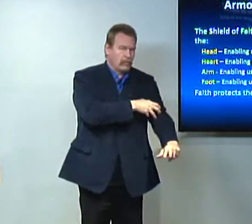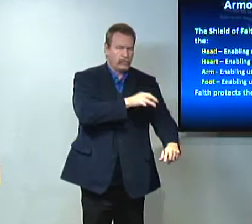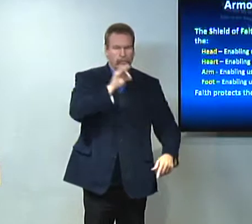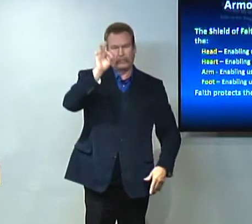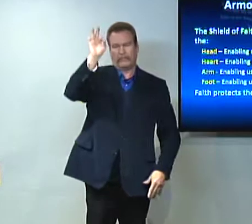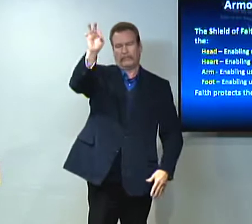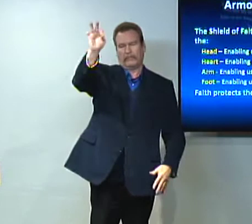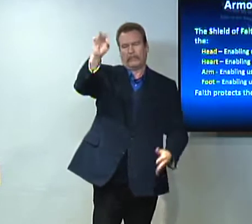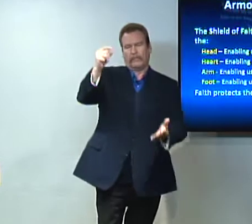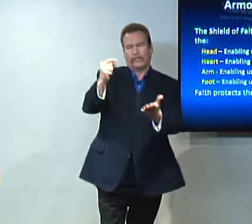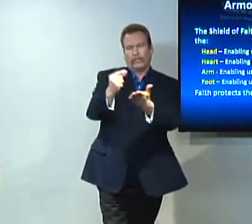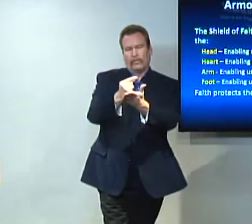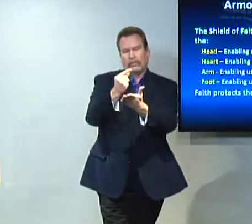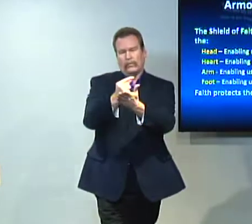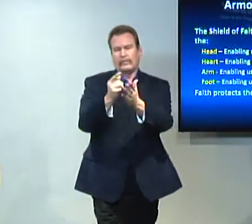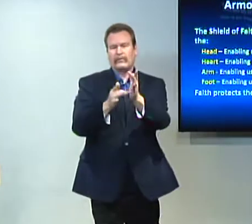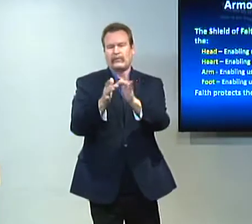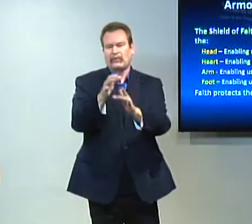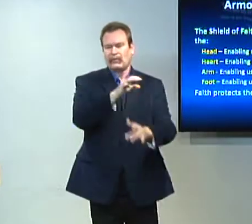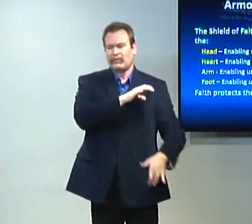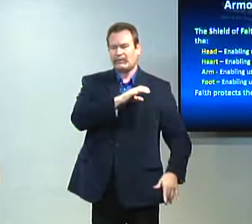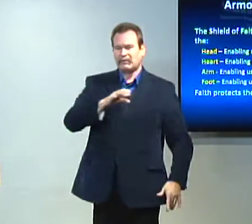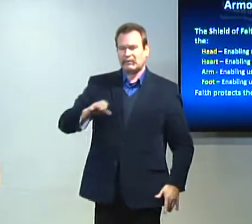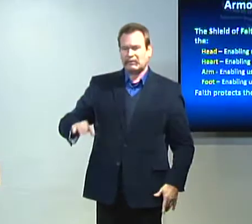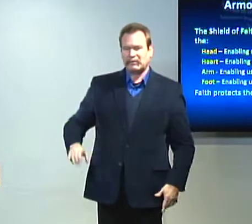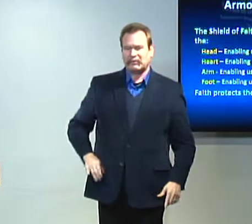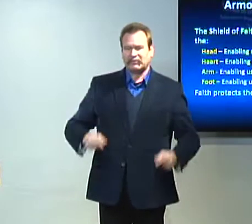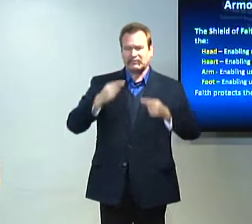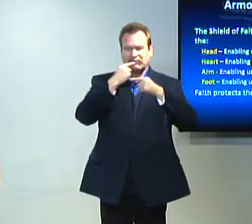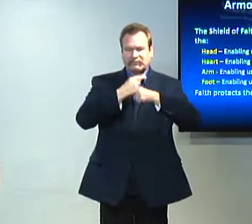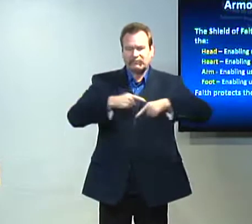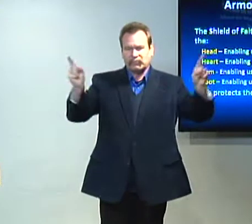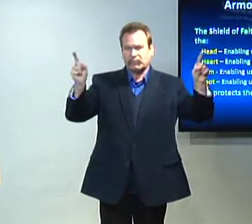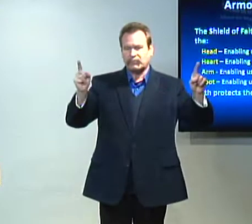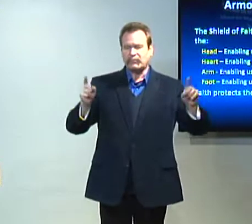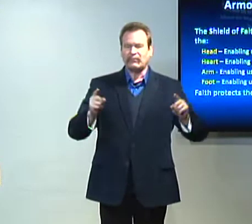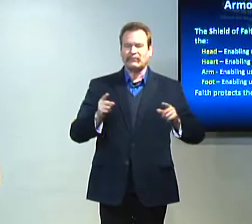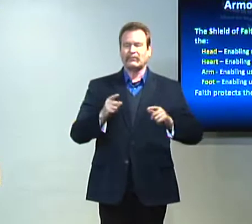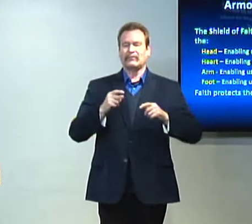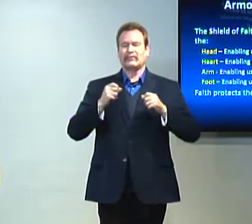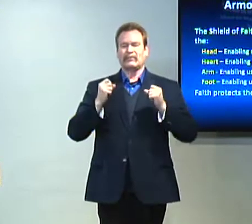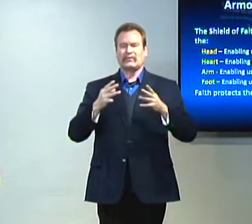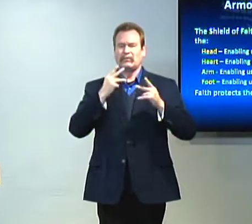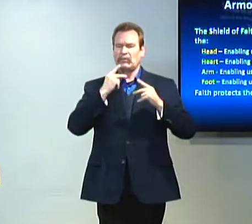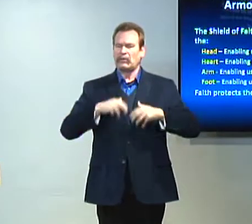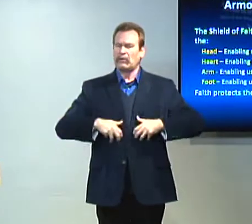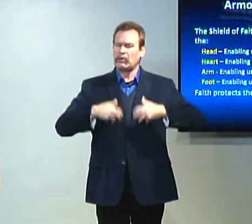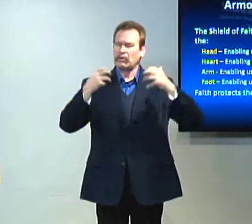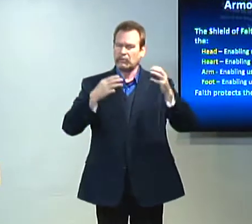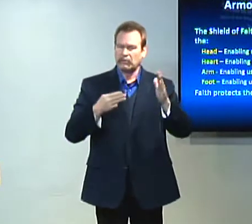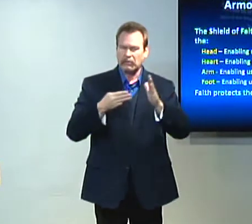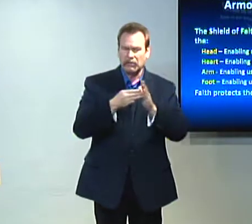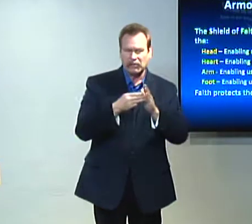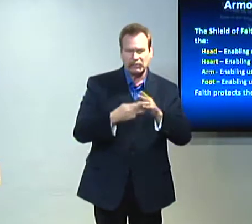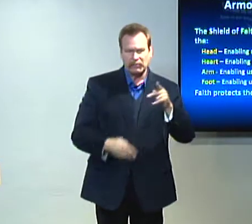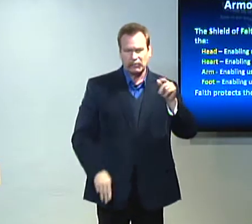him great power to preach the gospel of Jesus Christ to the known world at the time. And so people